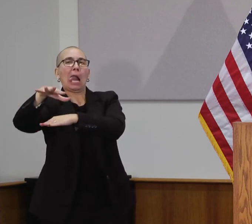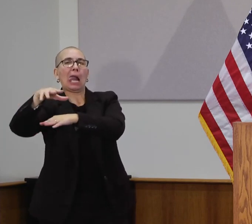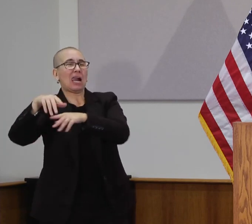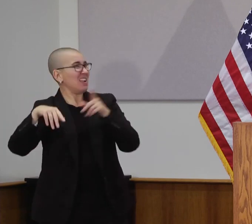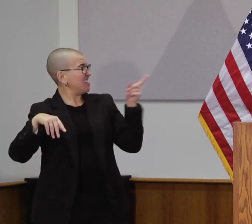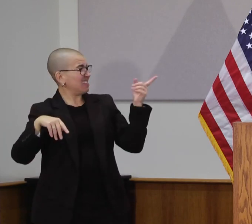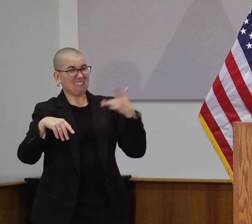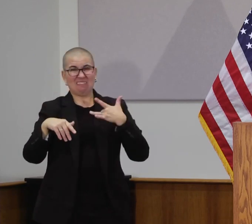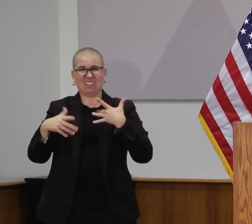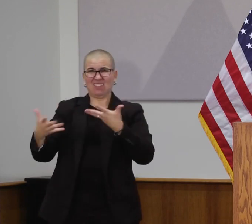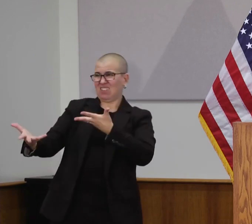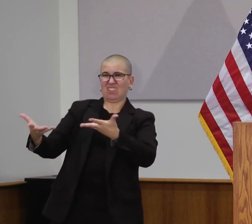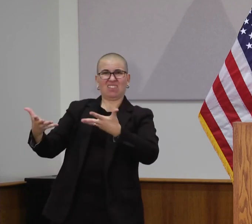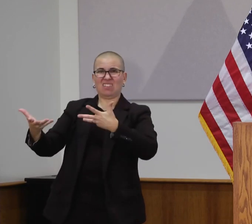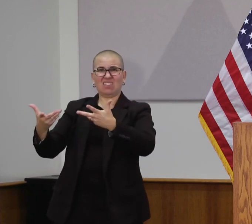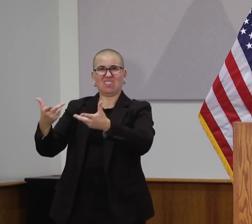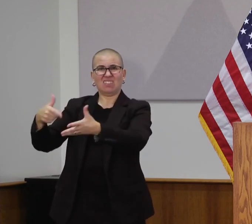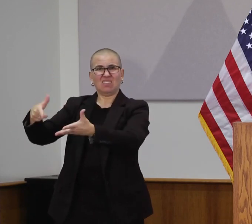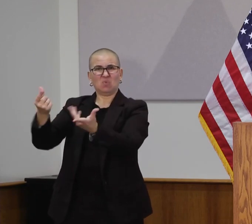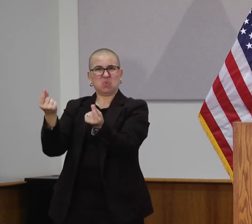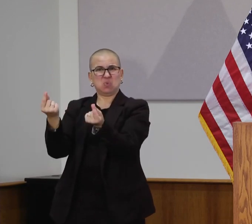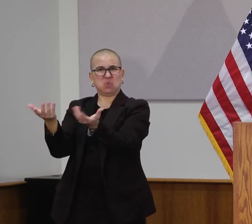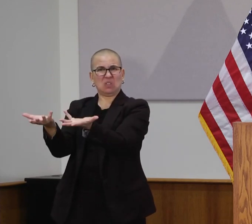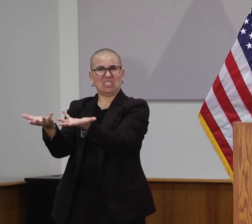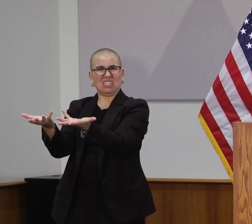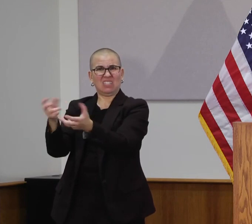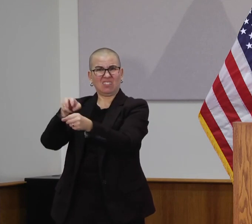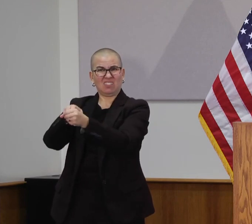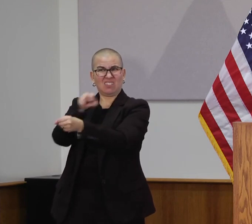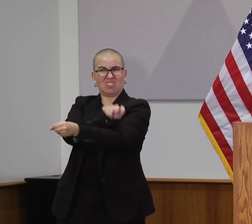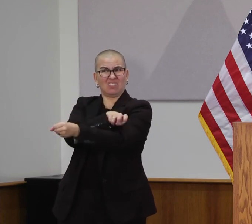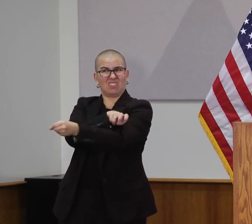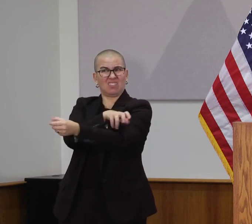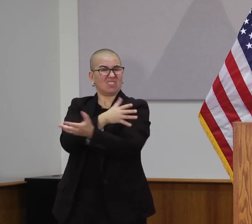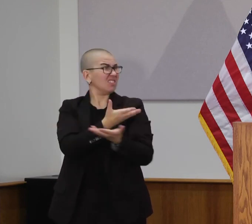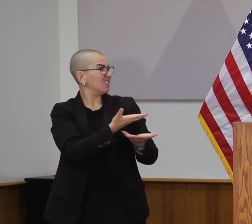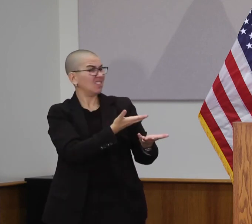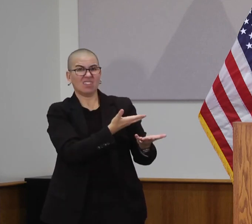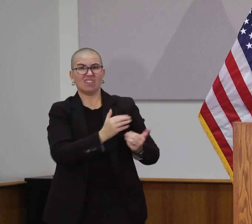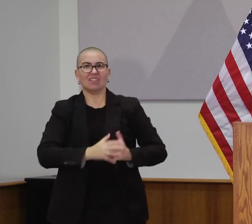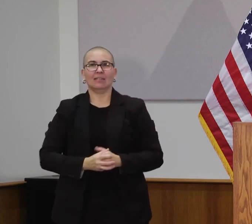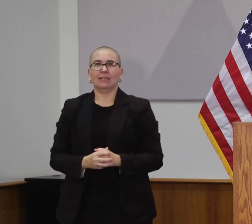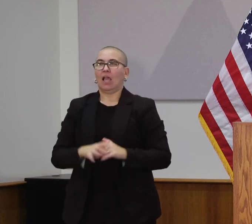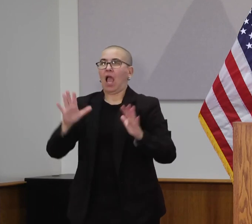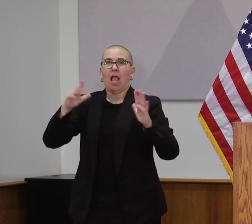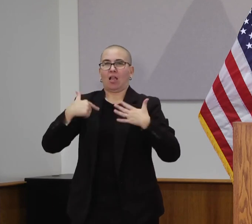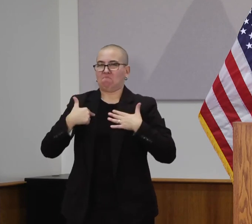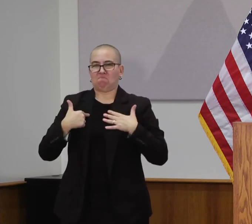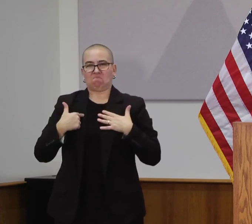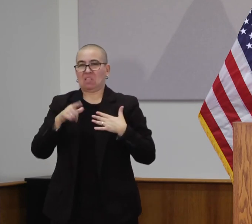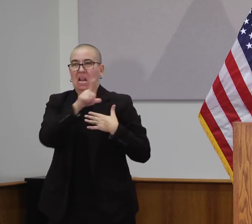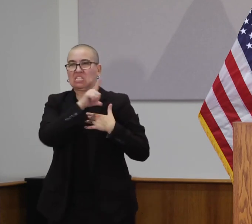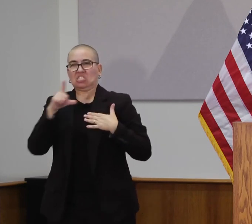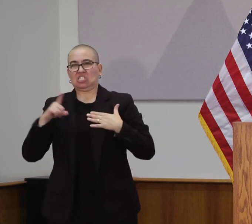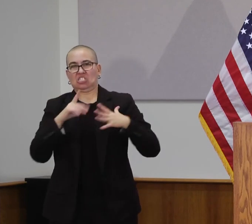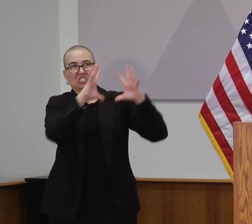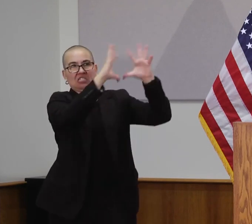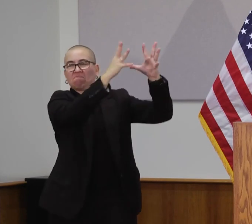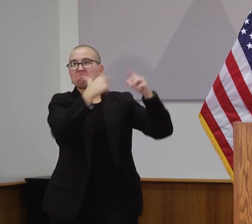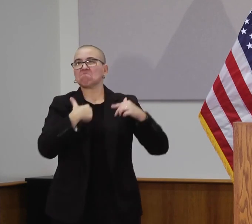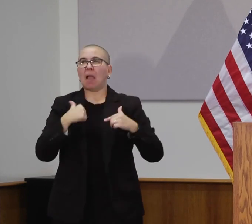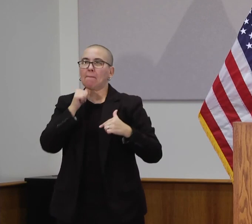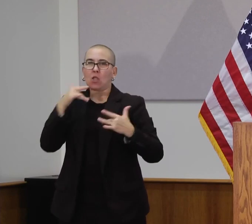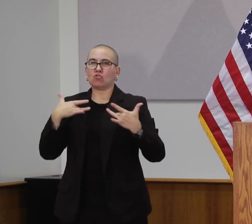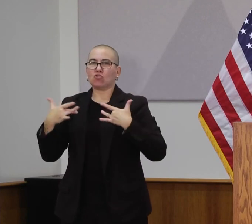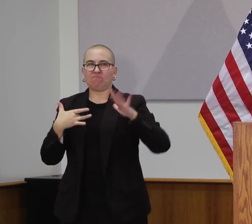position? Well, I'm not going to get into the leadership of what the legislative branch does. My first and foremost concern is that everybody's safe in